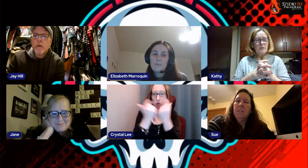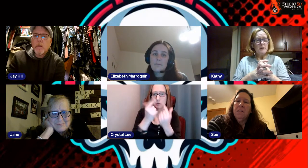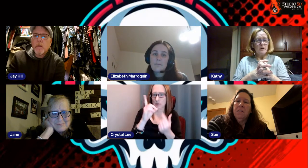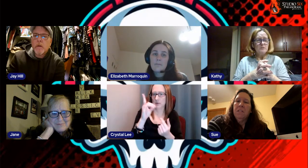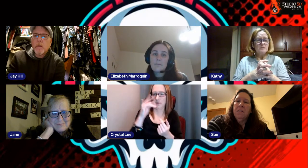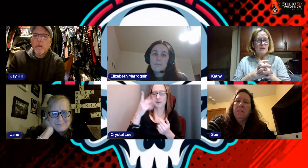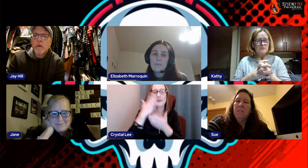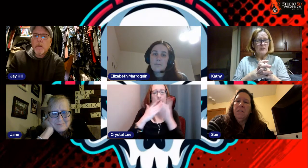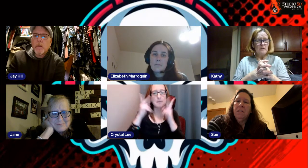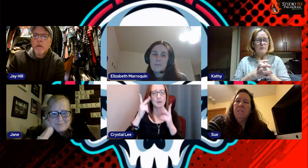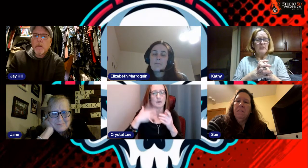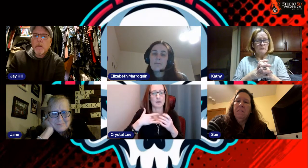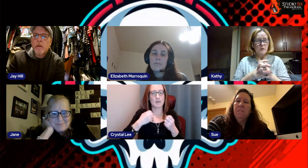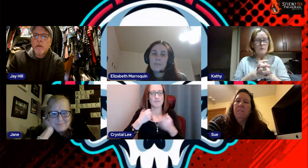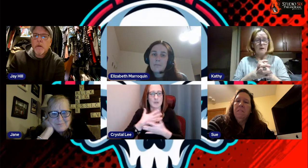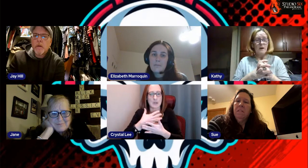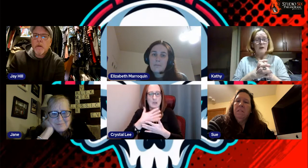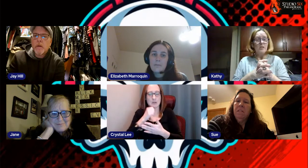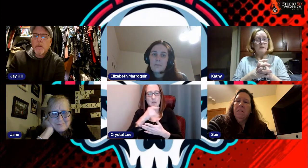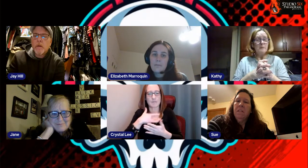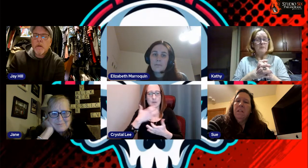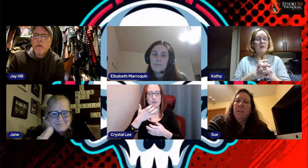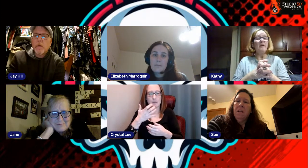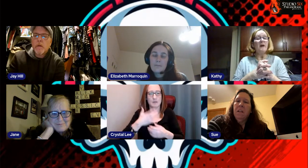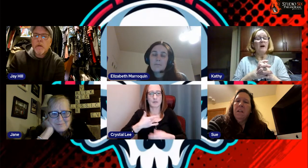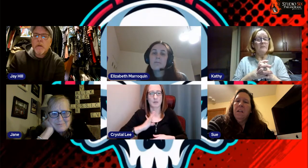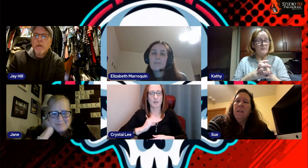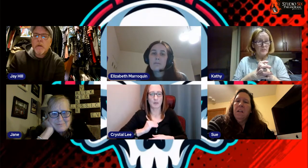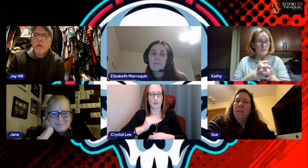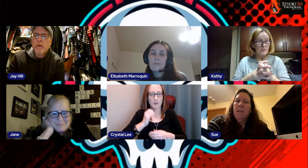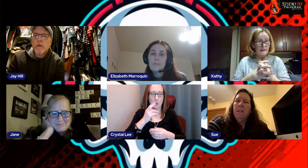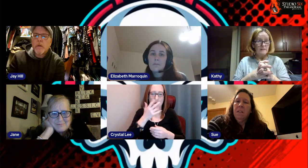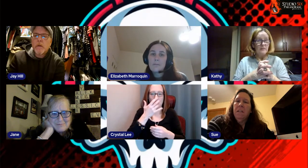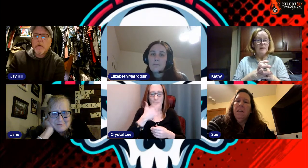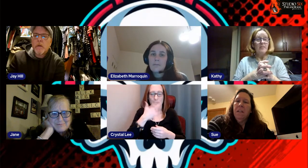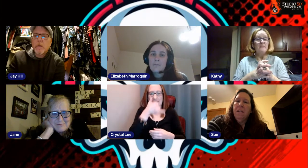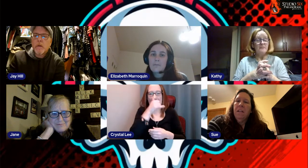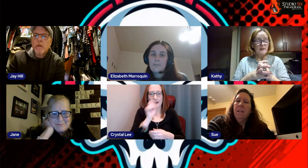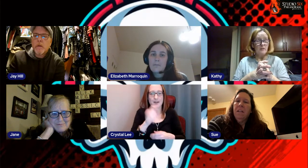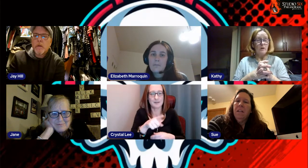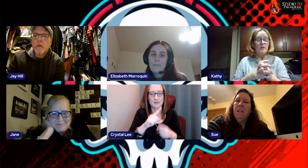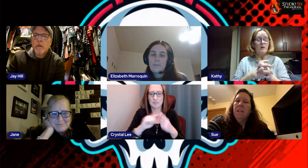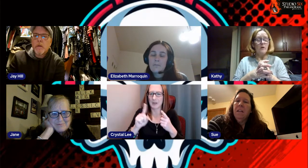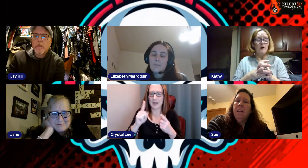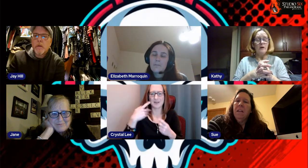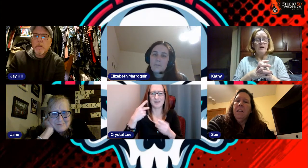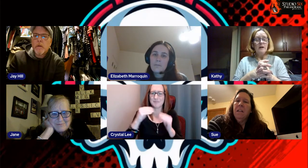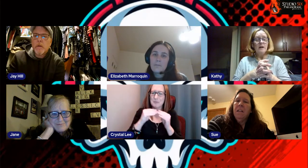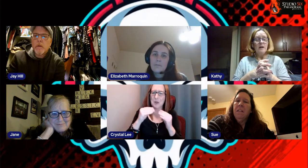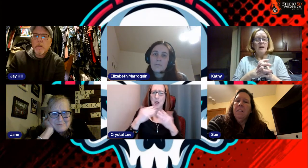of the ghost hunters are in a group. A lot of people are afraid. They feel